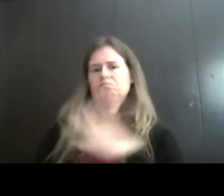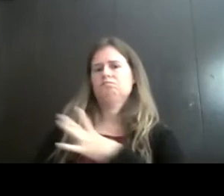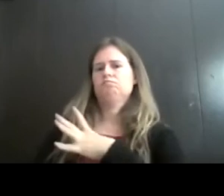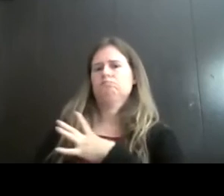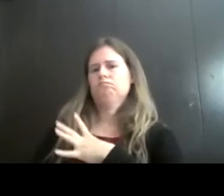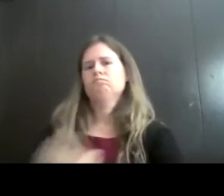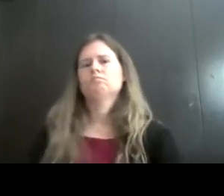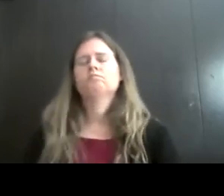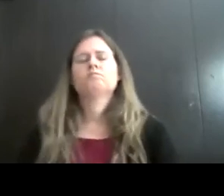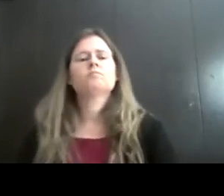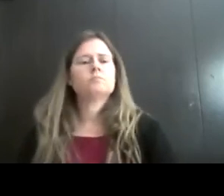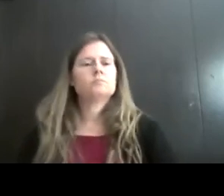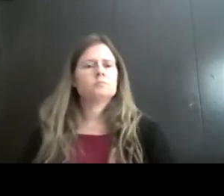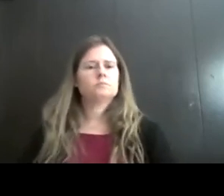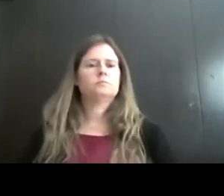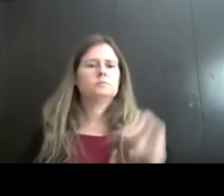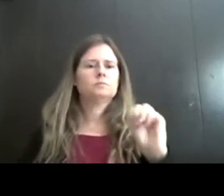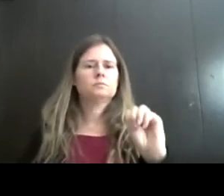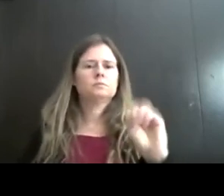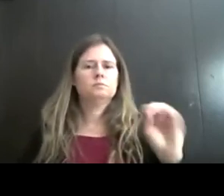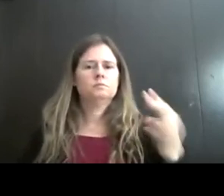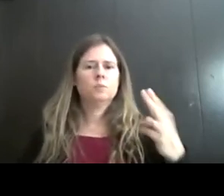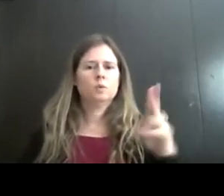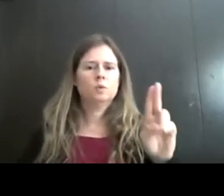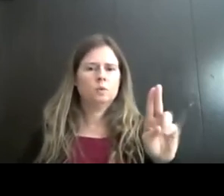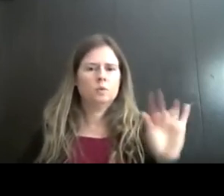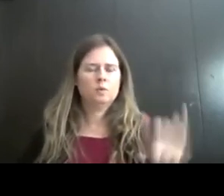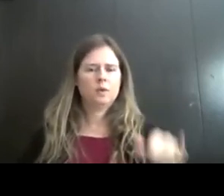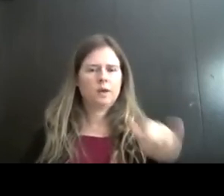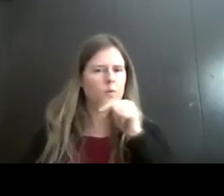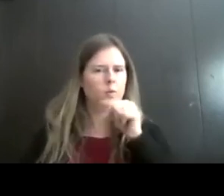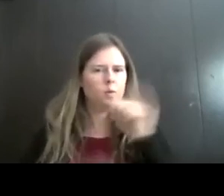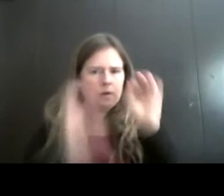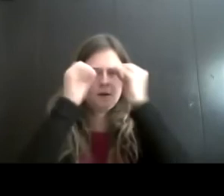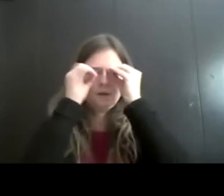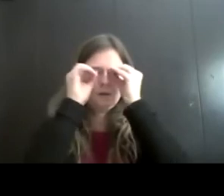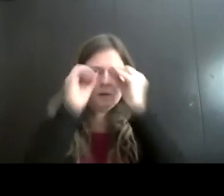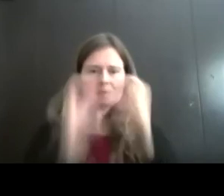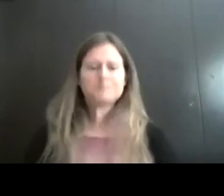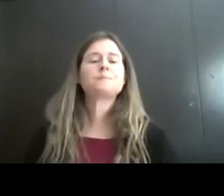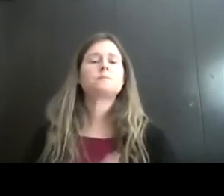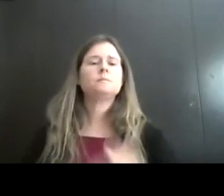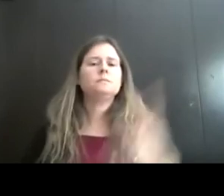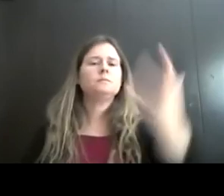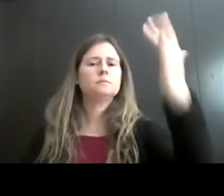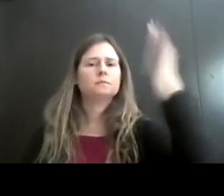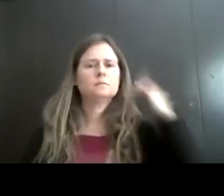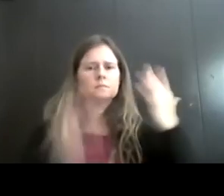share this story about Muhu, the great horned owl. Now, long, long ago, Muhu